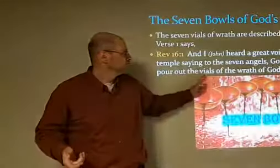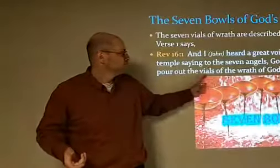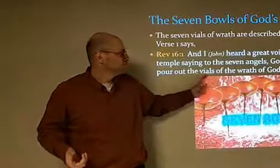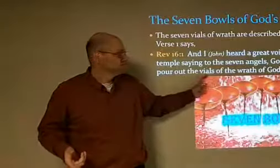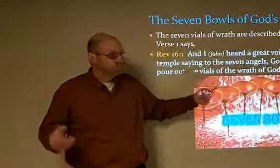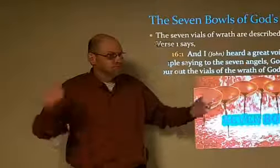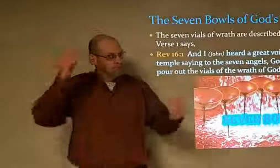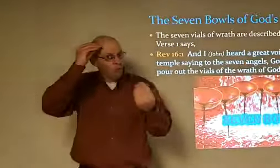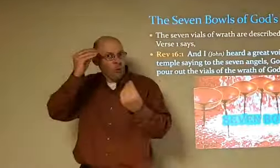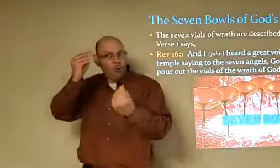go.